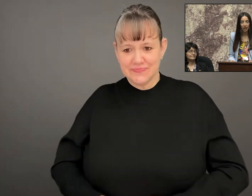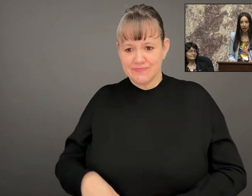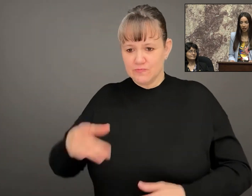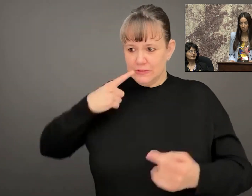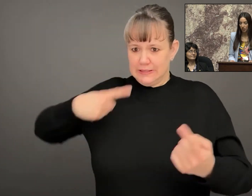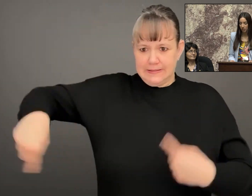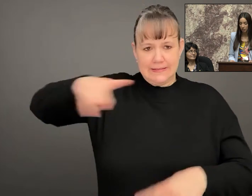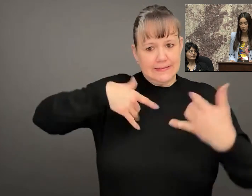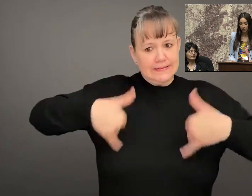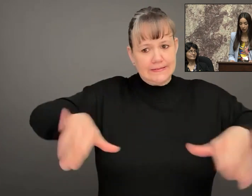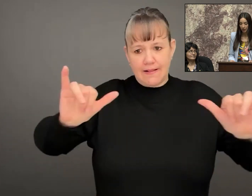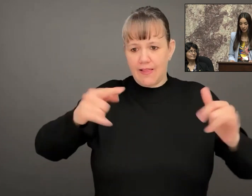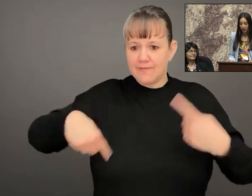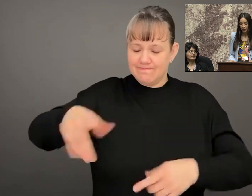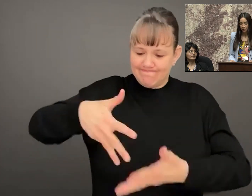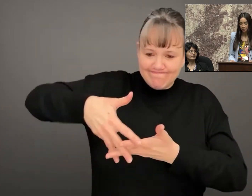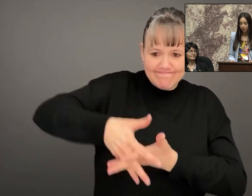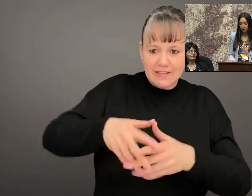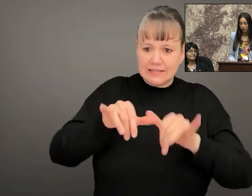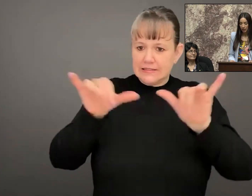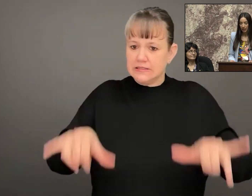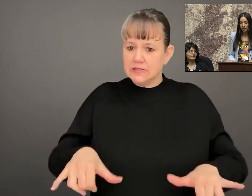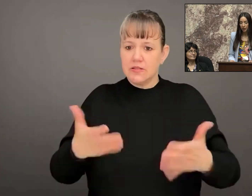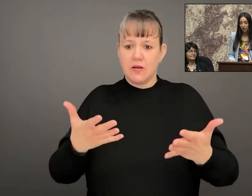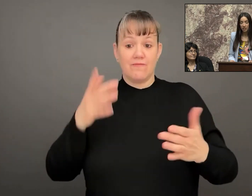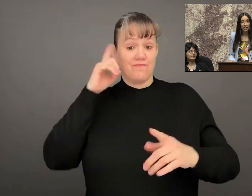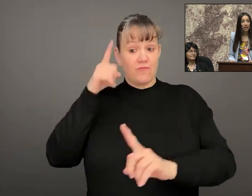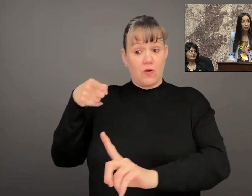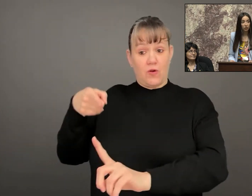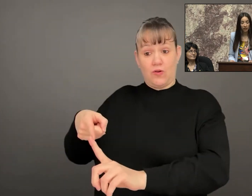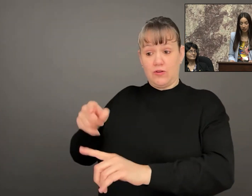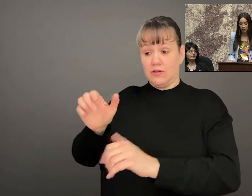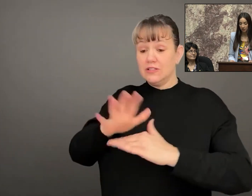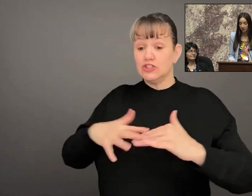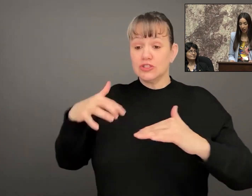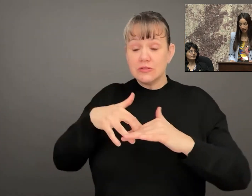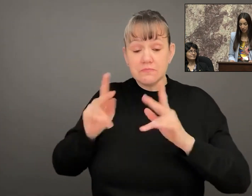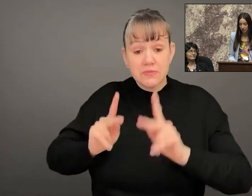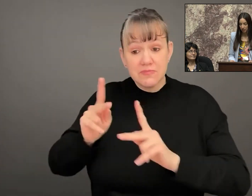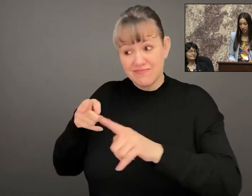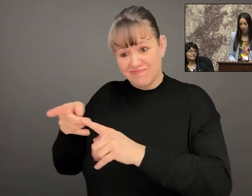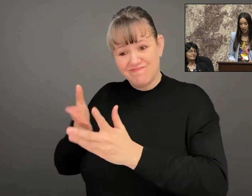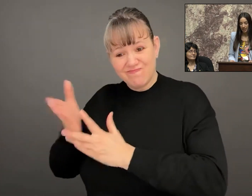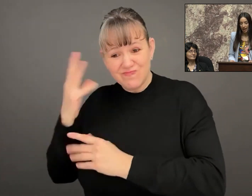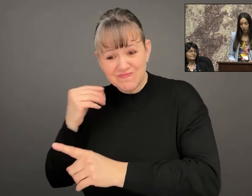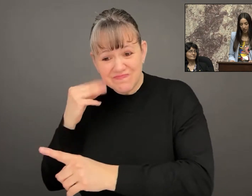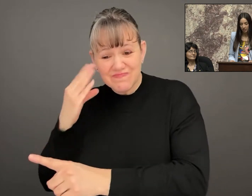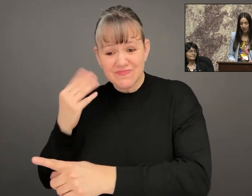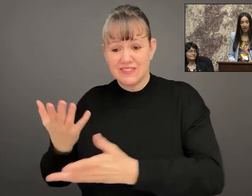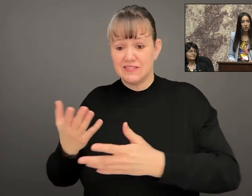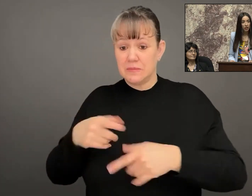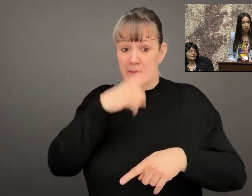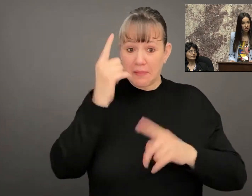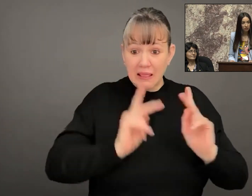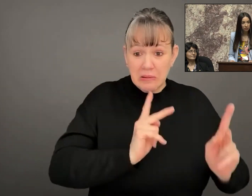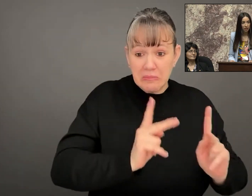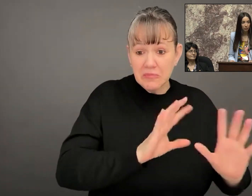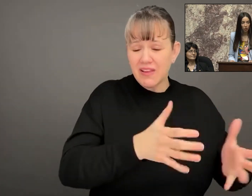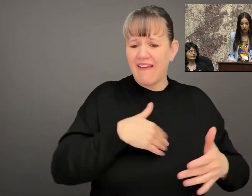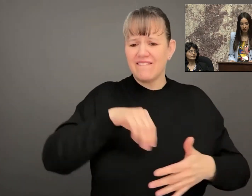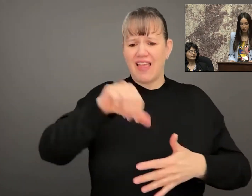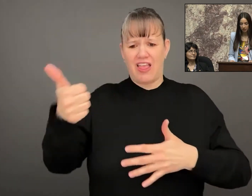Indigenous, Black, and racialized people. It appears in hate-motivated violence, inequities in